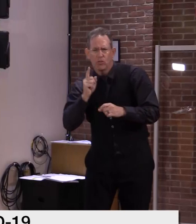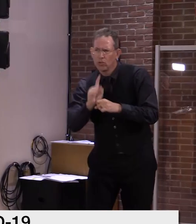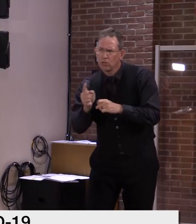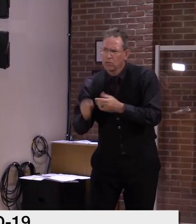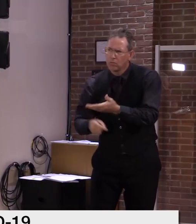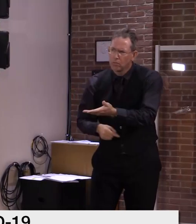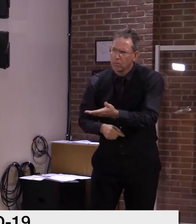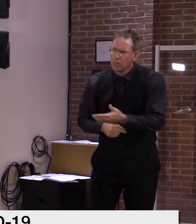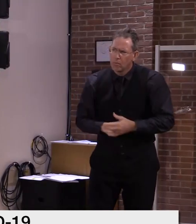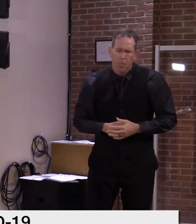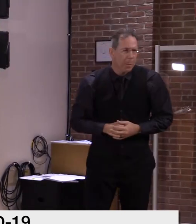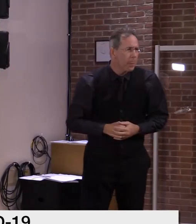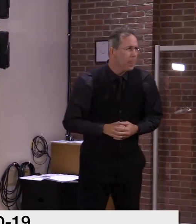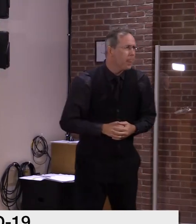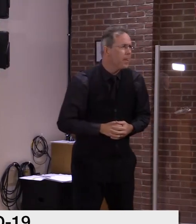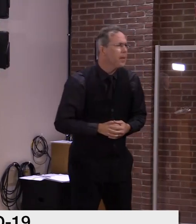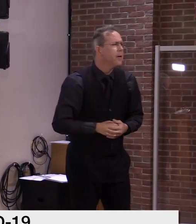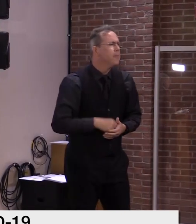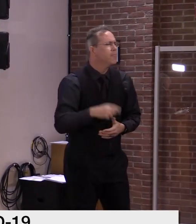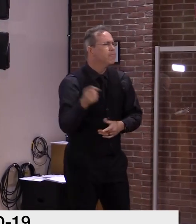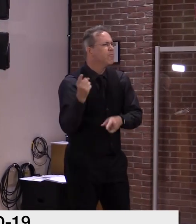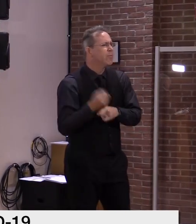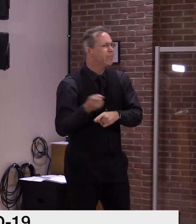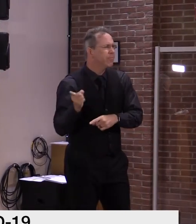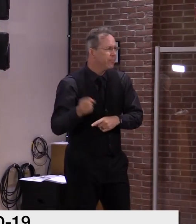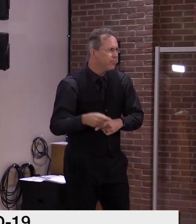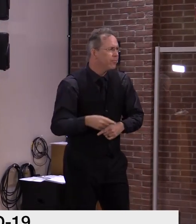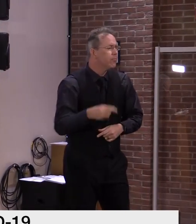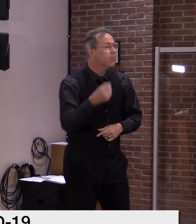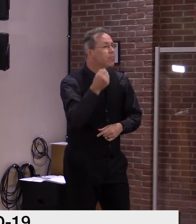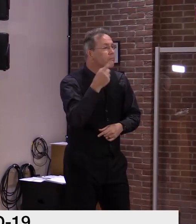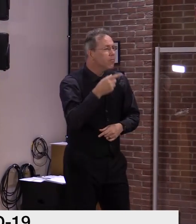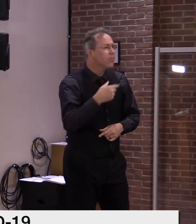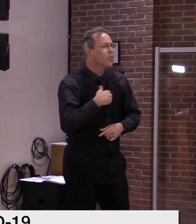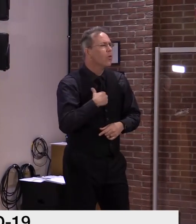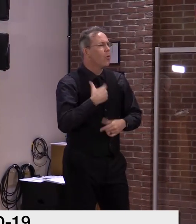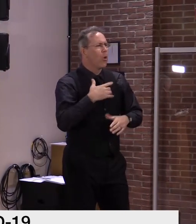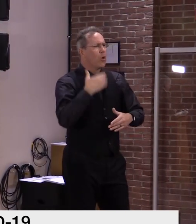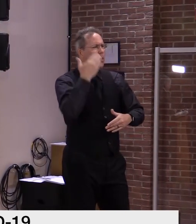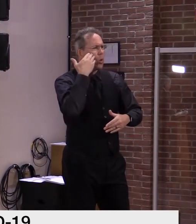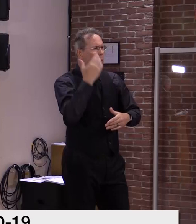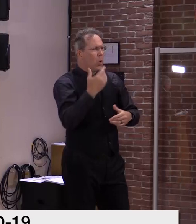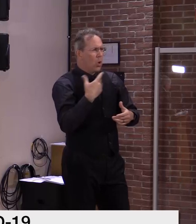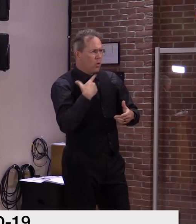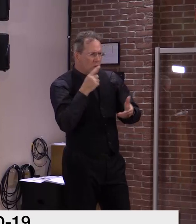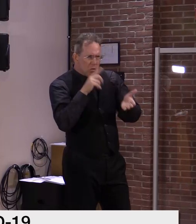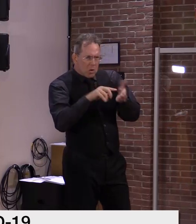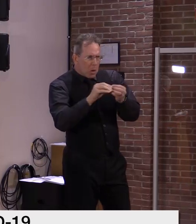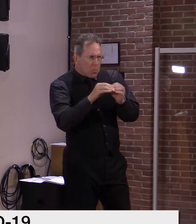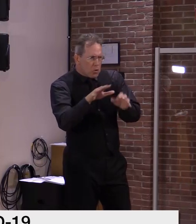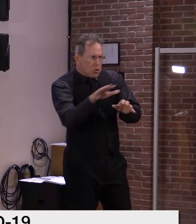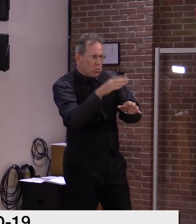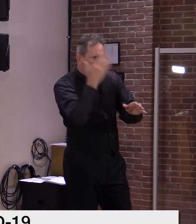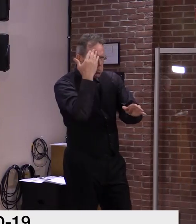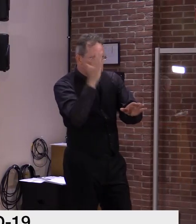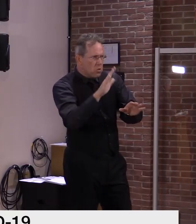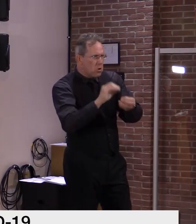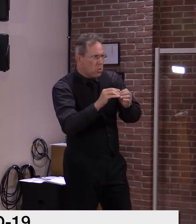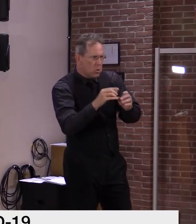Yes, Andrew, we formulated a plan on inventory we're going to get. Getting extra just allows us to accelerate the time